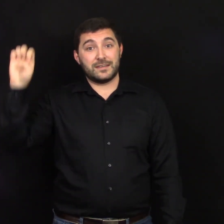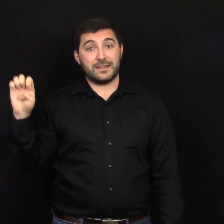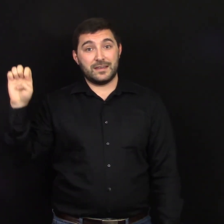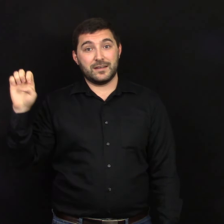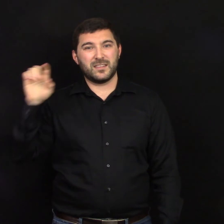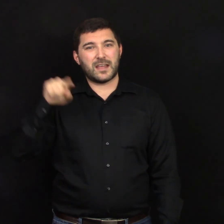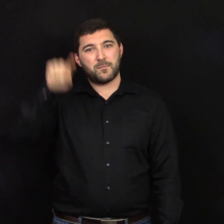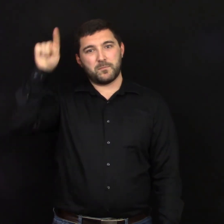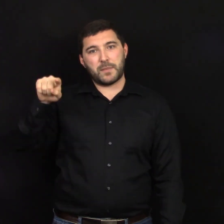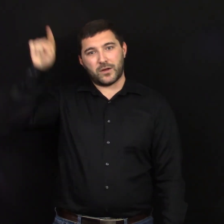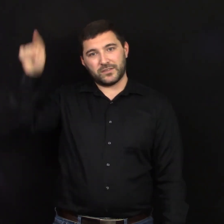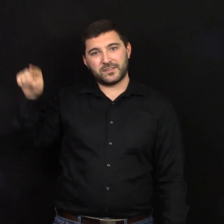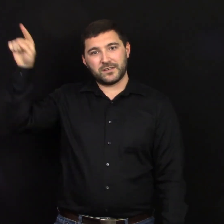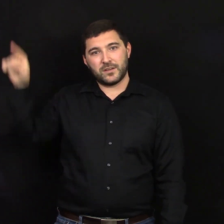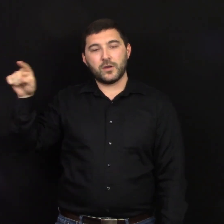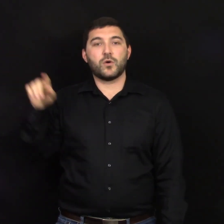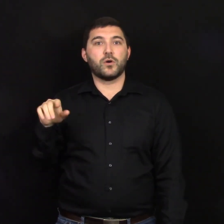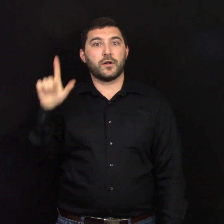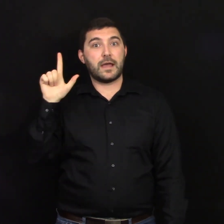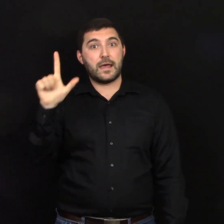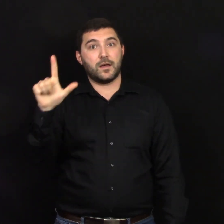L-O-V-E. That bounce. Or